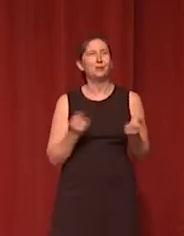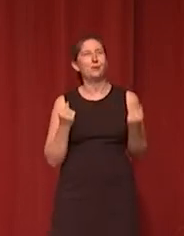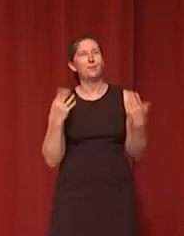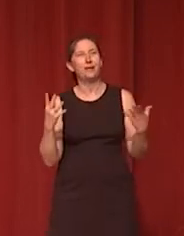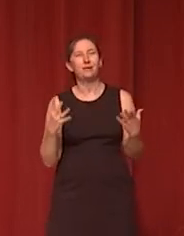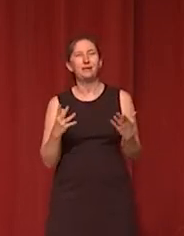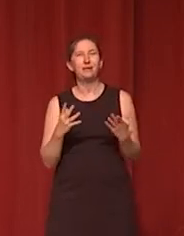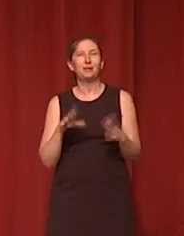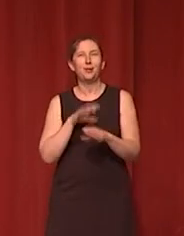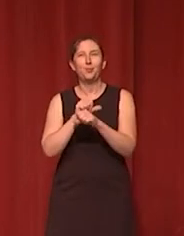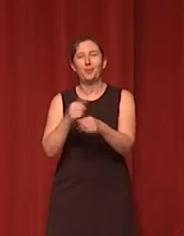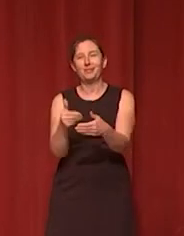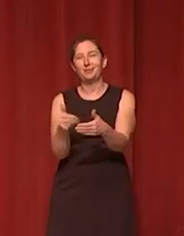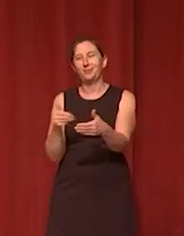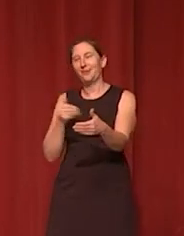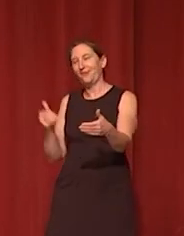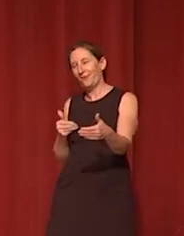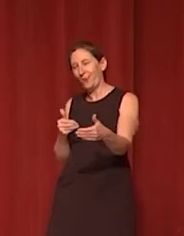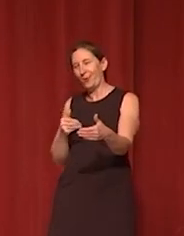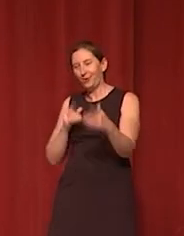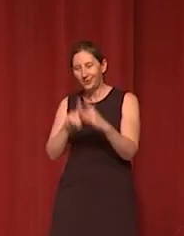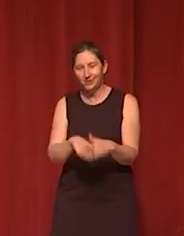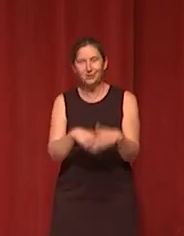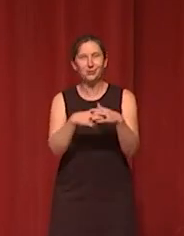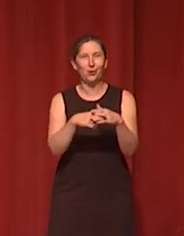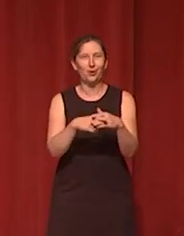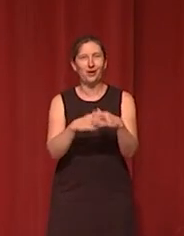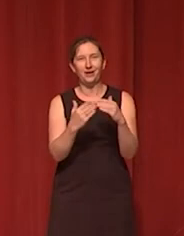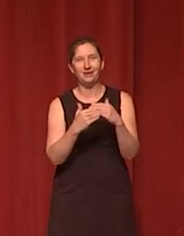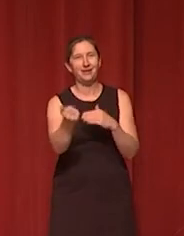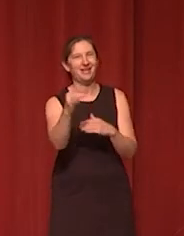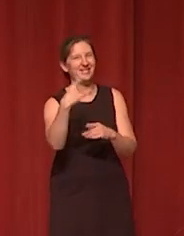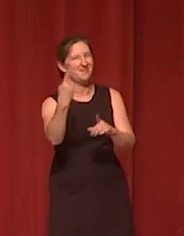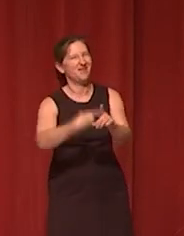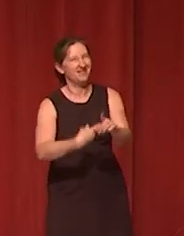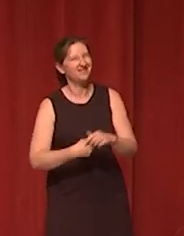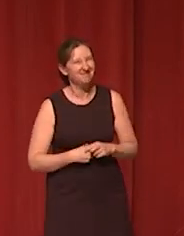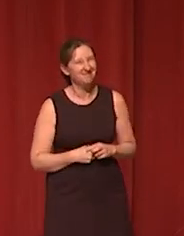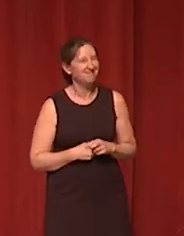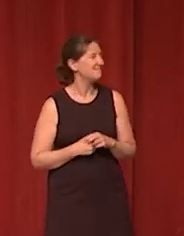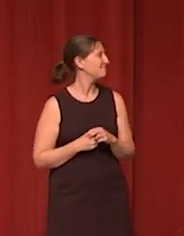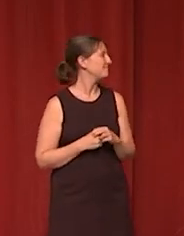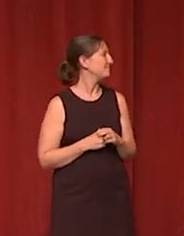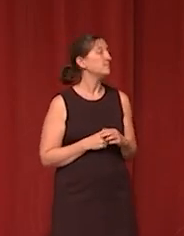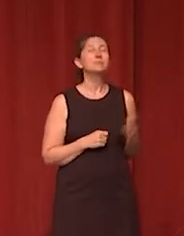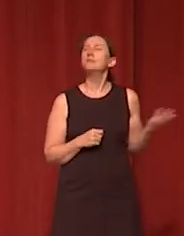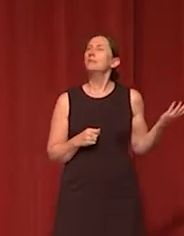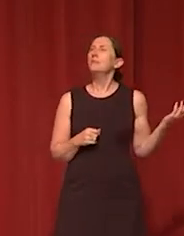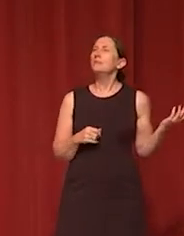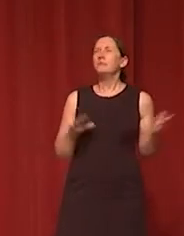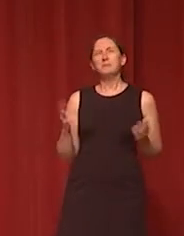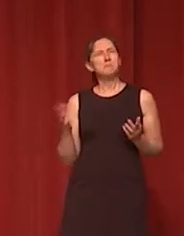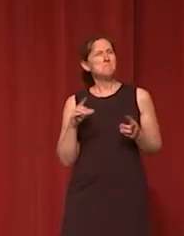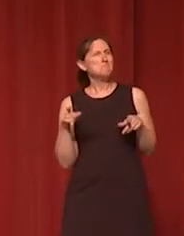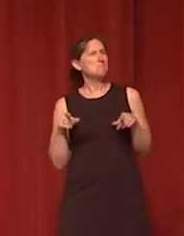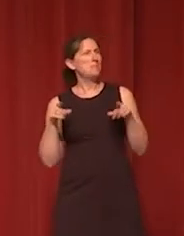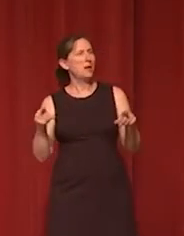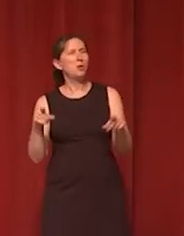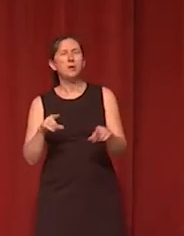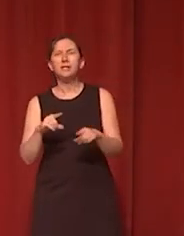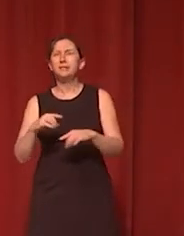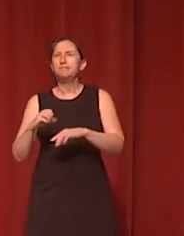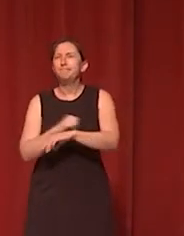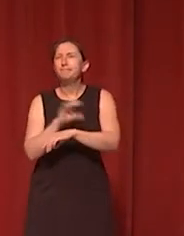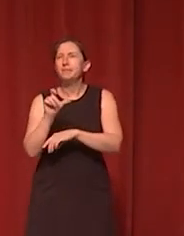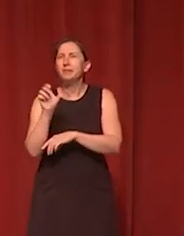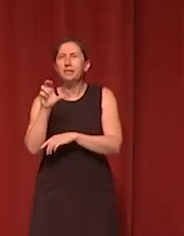well. Thank you. Go ahead, please. In some ways, it's like when you go in for a cancer therapy, you get blood tests